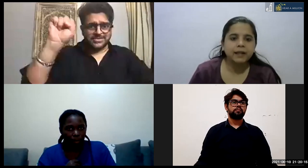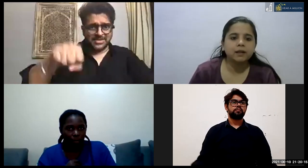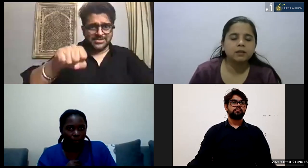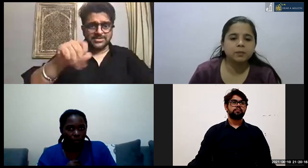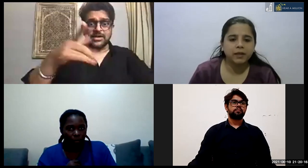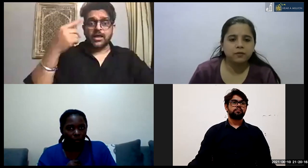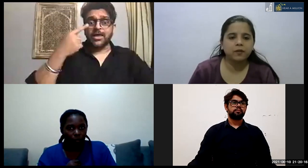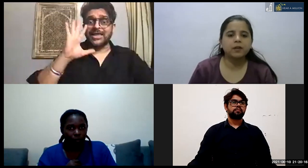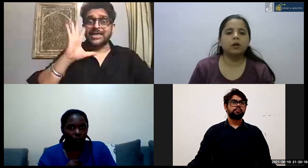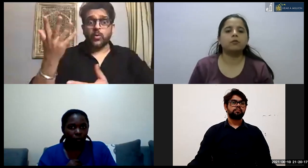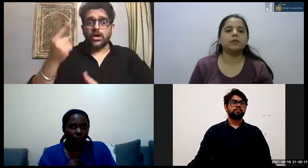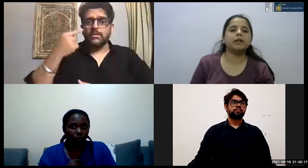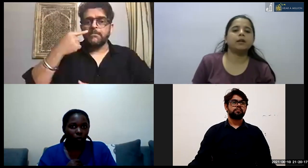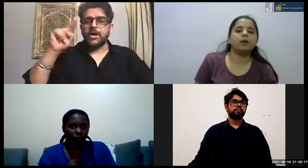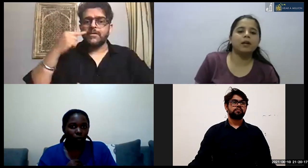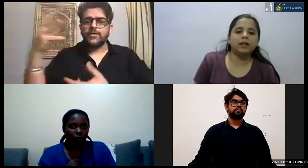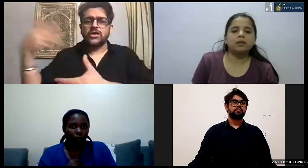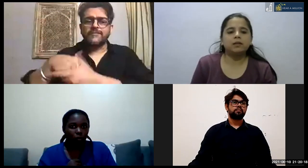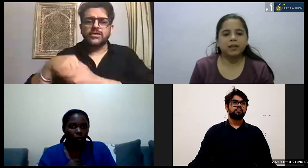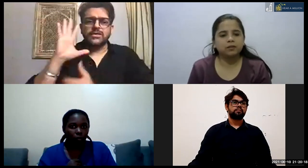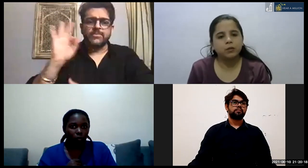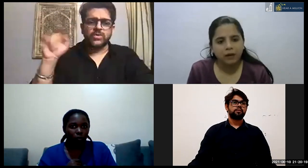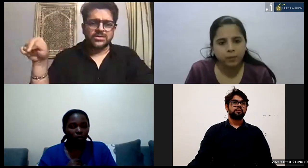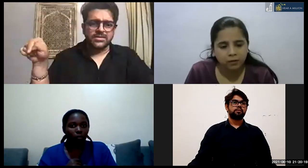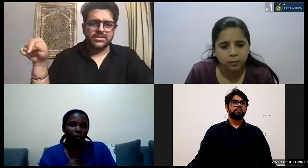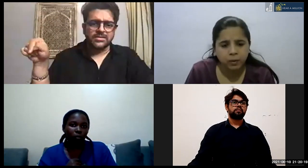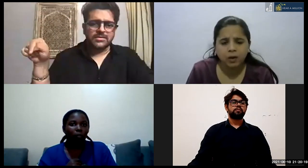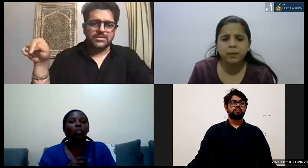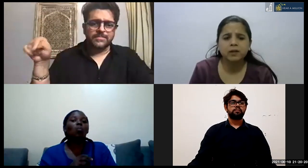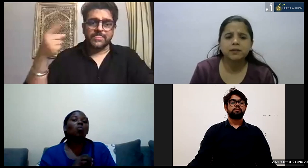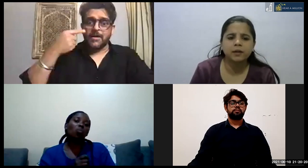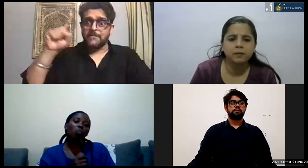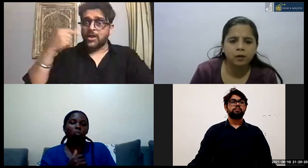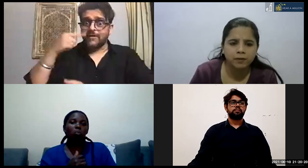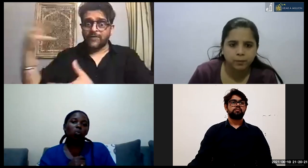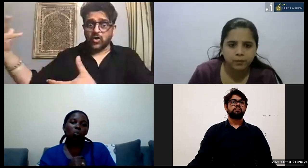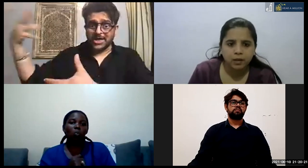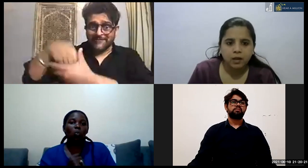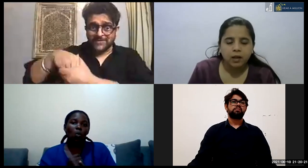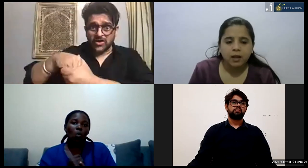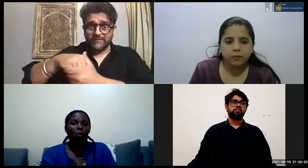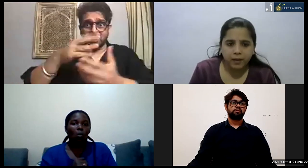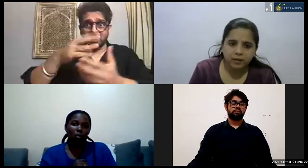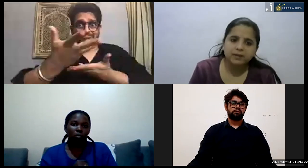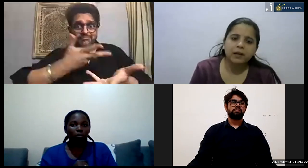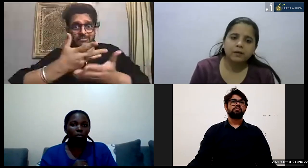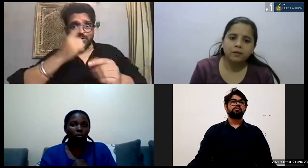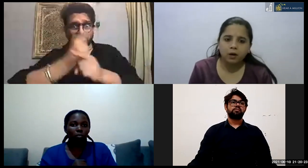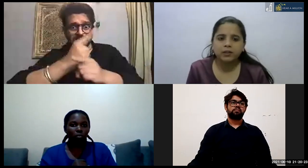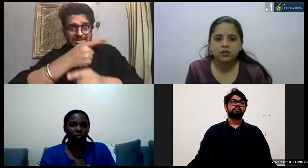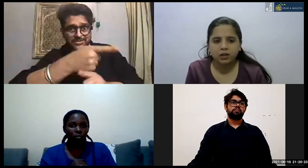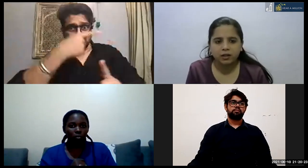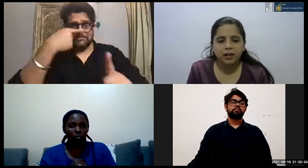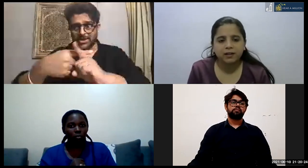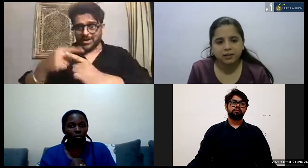I think the benefit of learning online, yes, we do have a benefit because parents are involved with them. If parents are